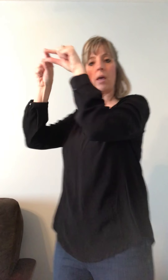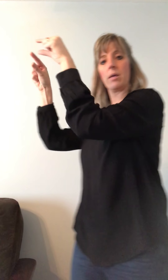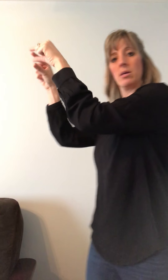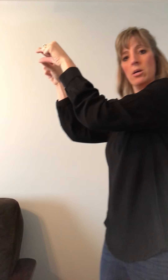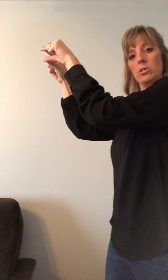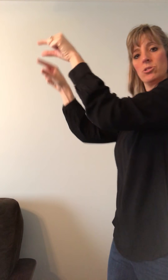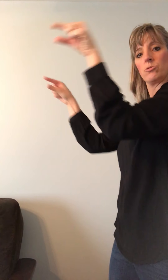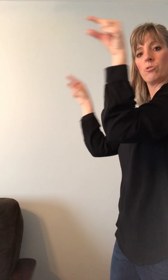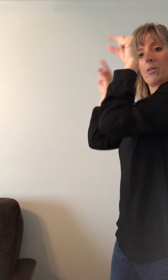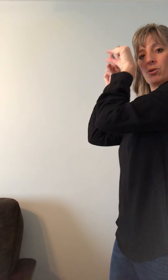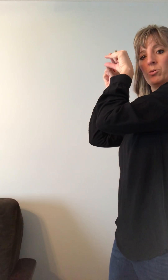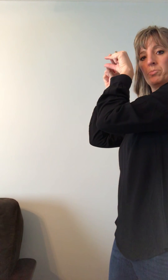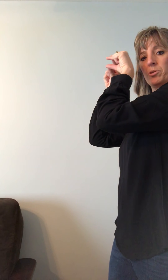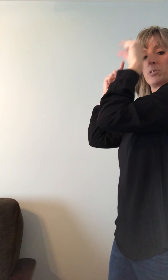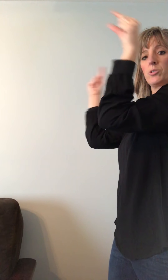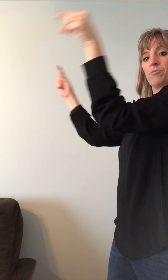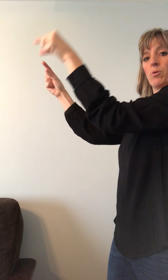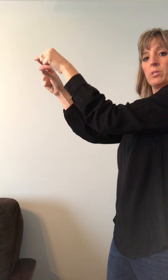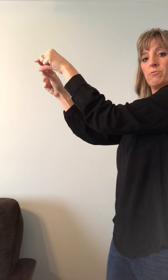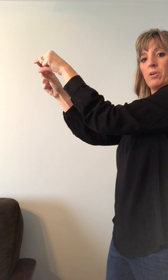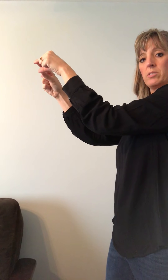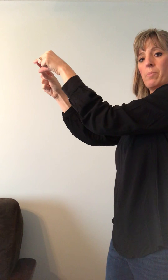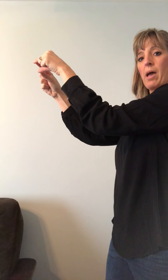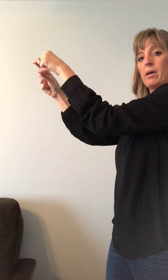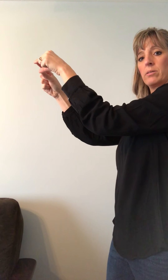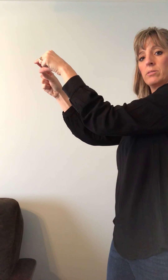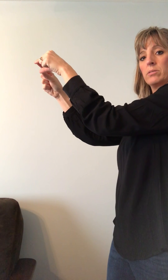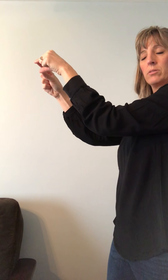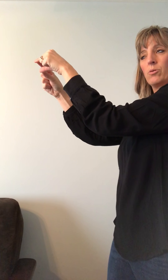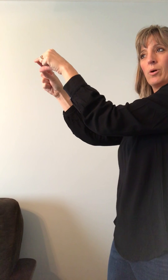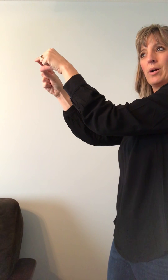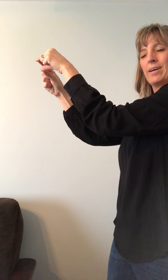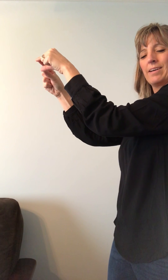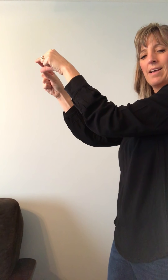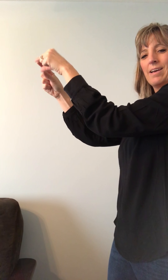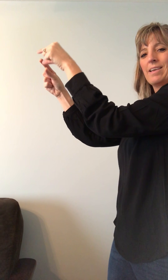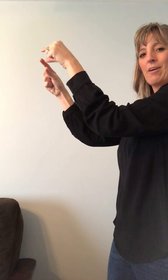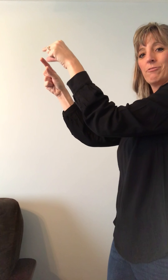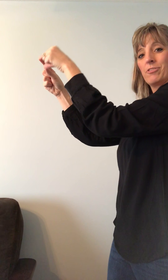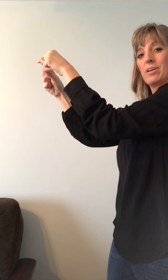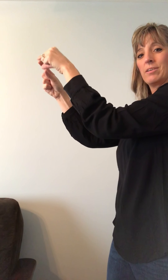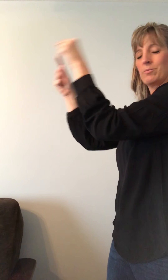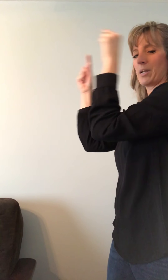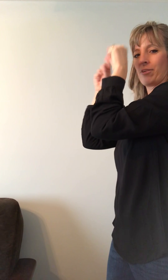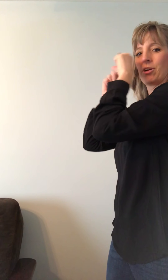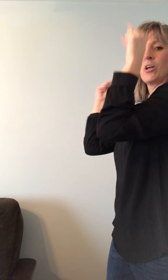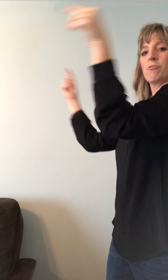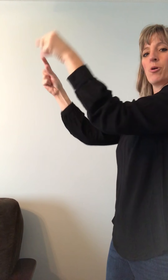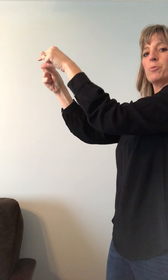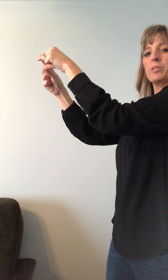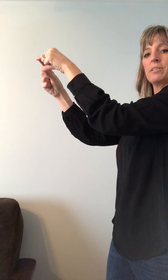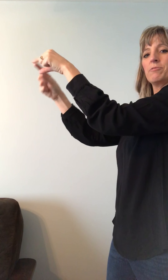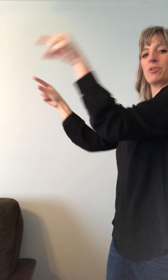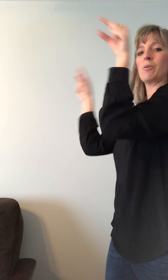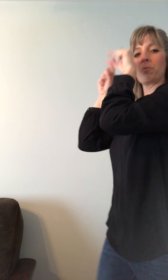okay? So draw the hoop. You can do forward, front to back, or yeah, front, whatever. Forward, in front, or